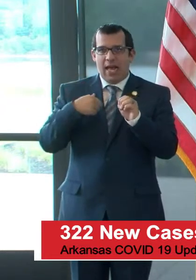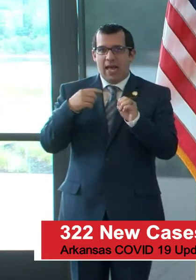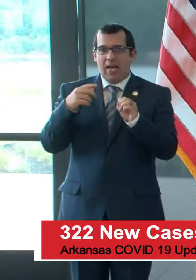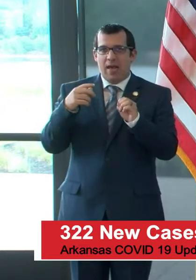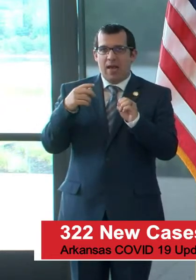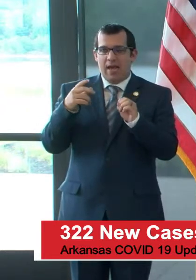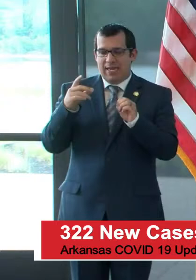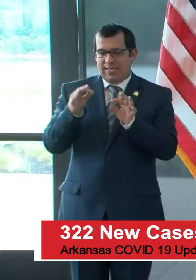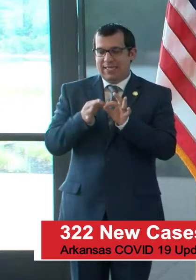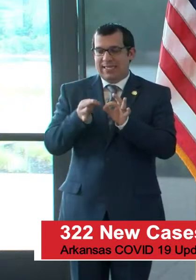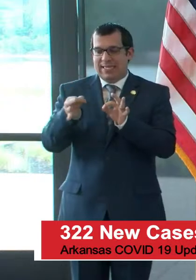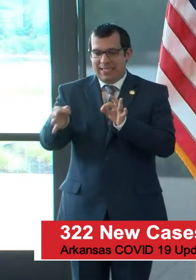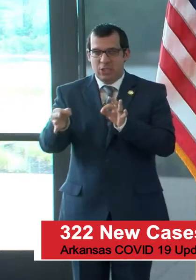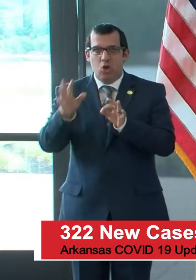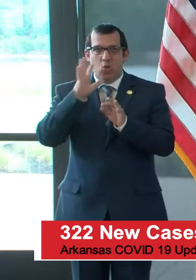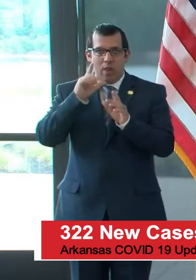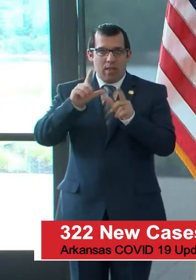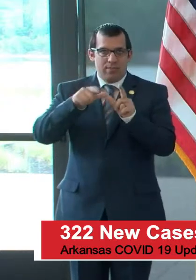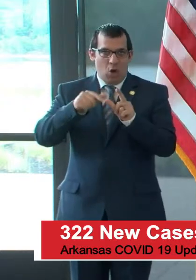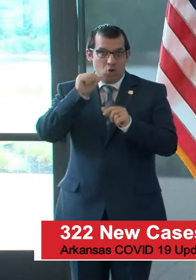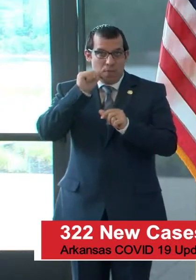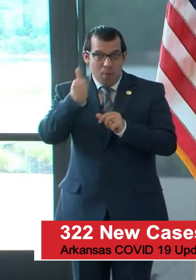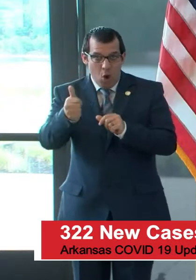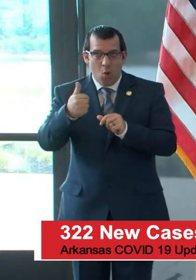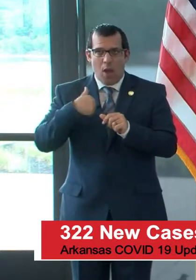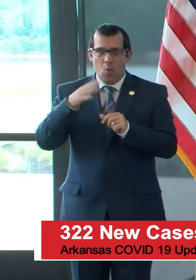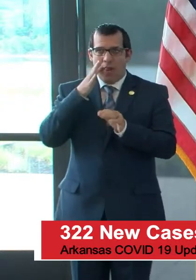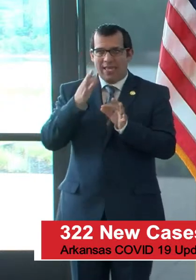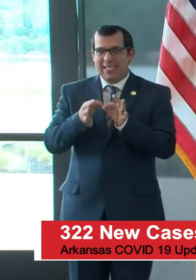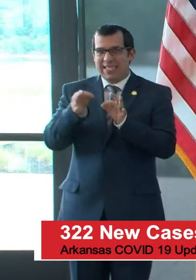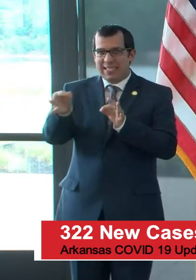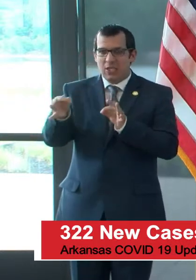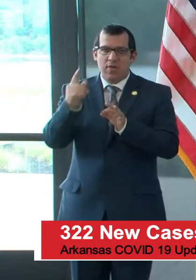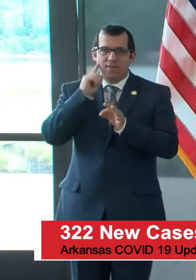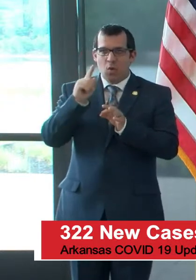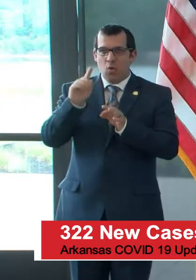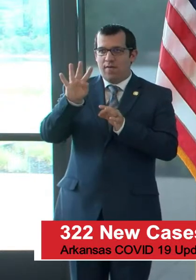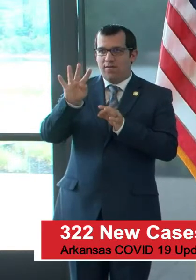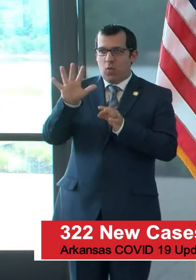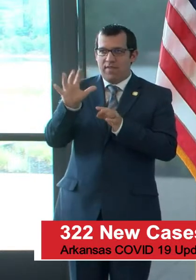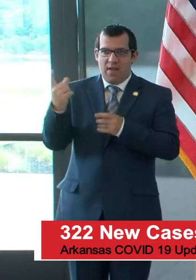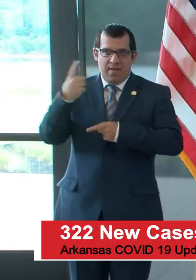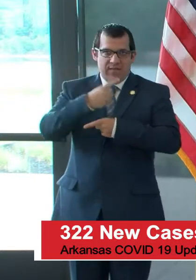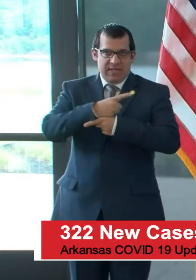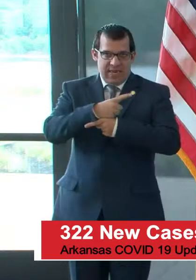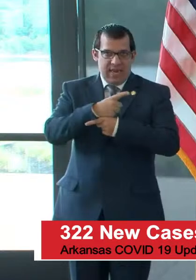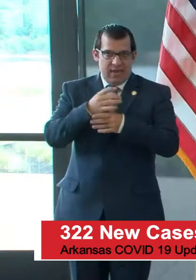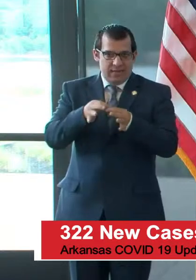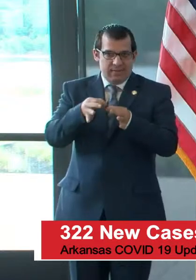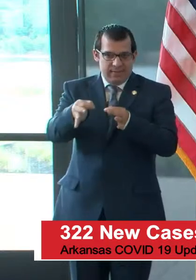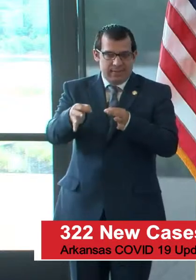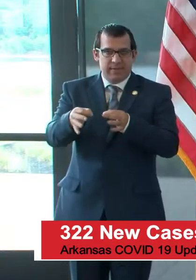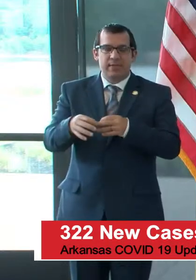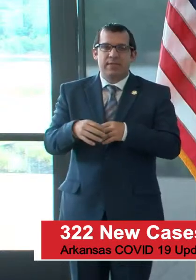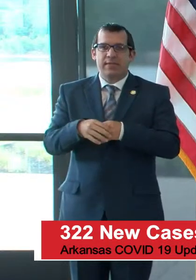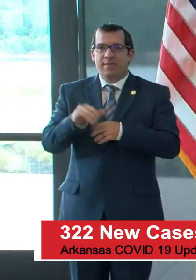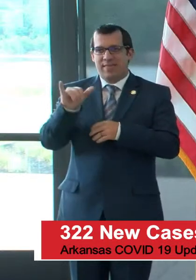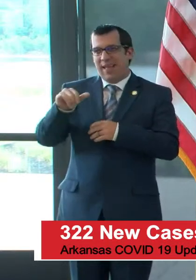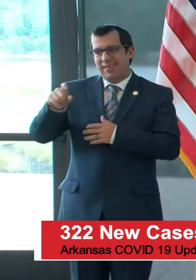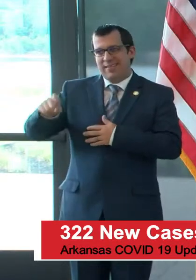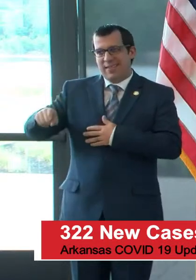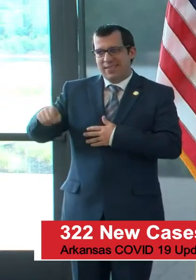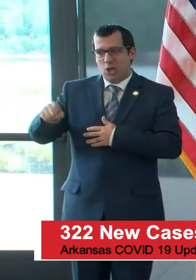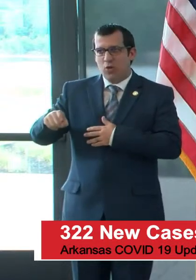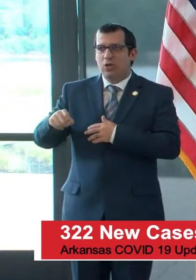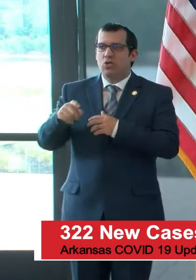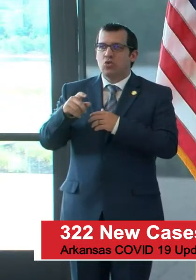it, and it's going to expire tomorrow. I'm going to be extending it for another 45 days, which is absolutely